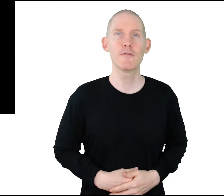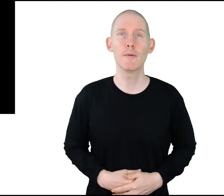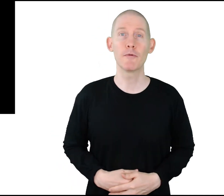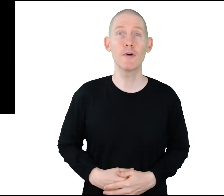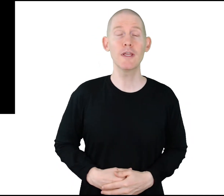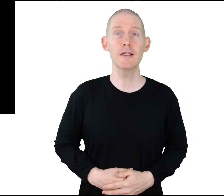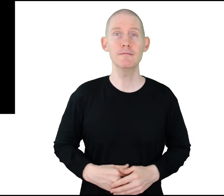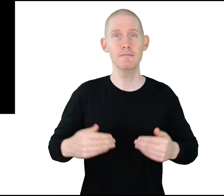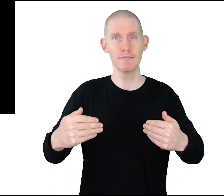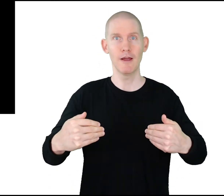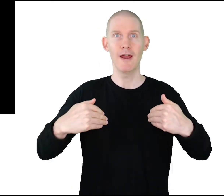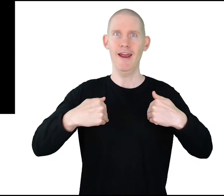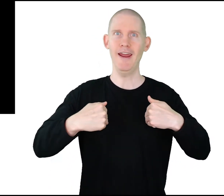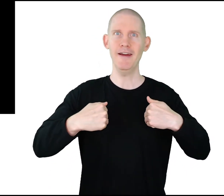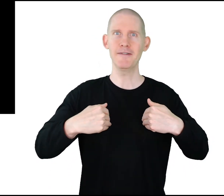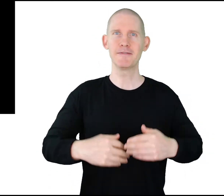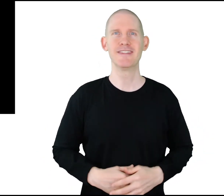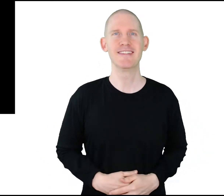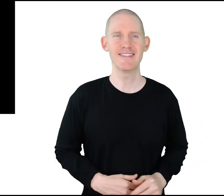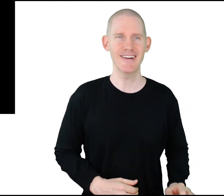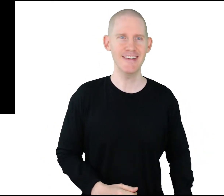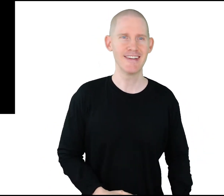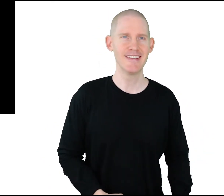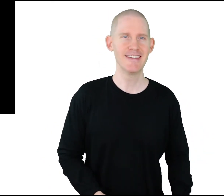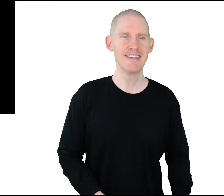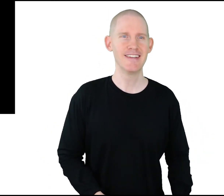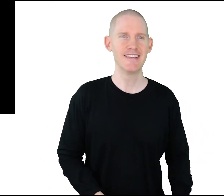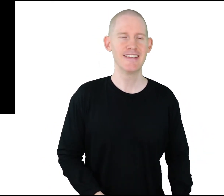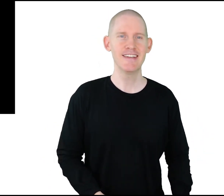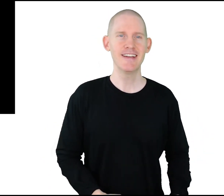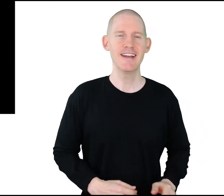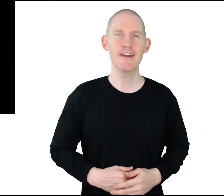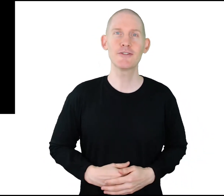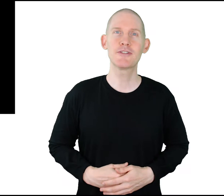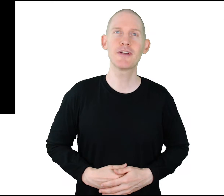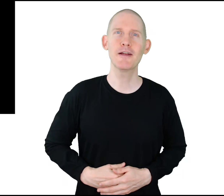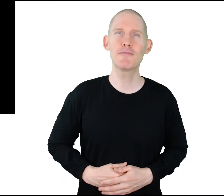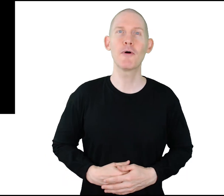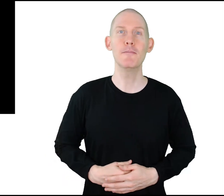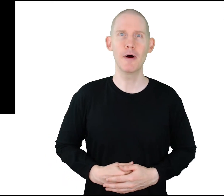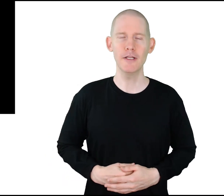From the front again, have, right. Here's a sign for money.